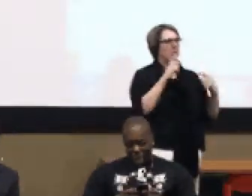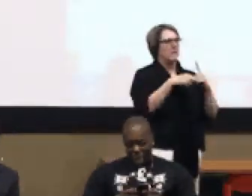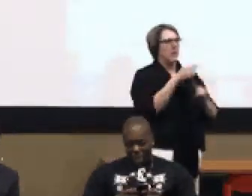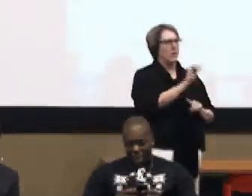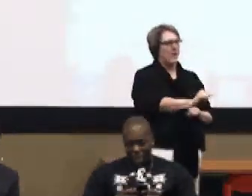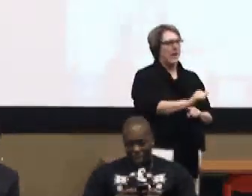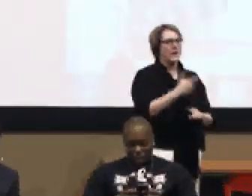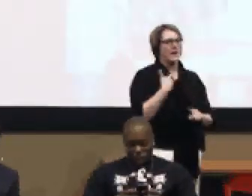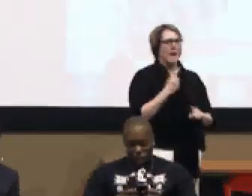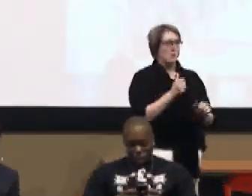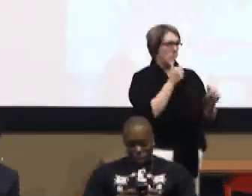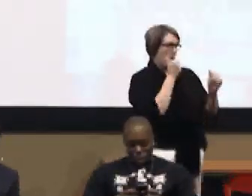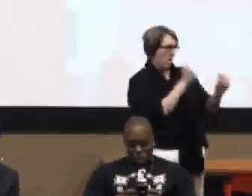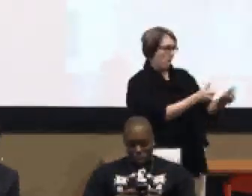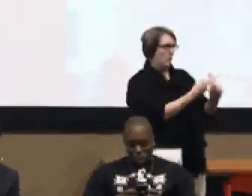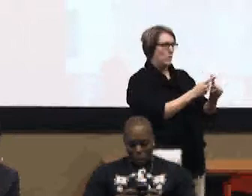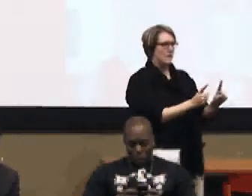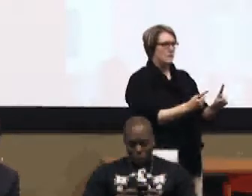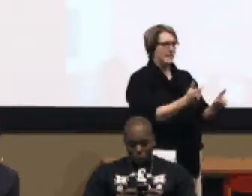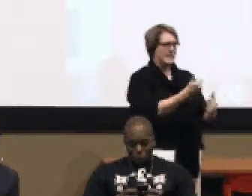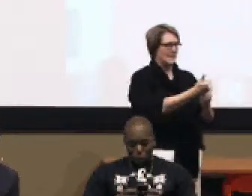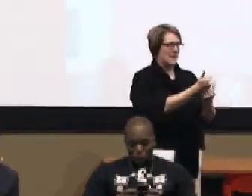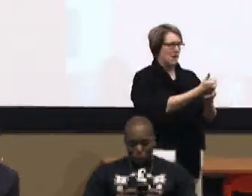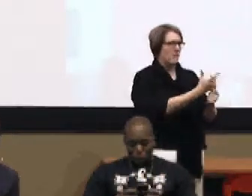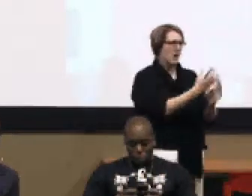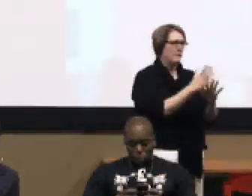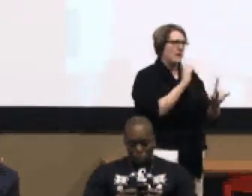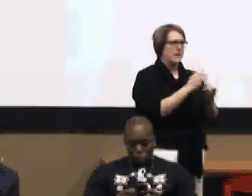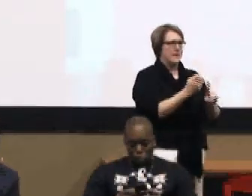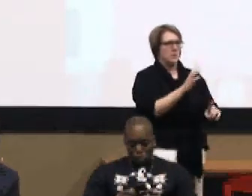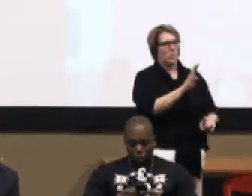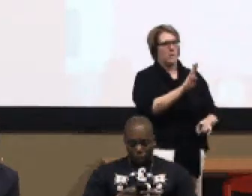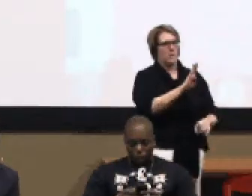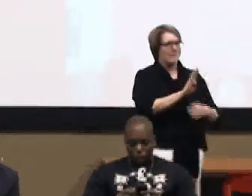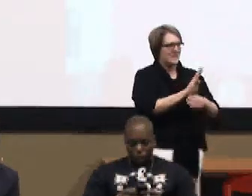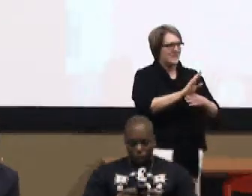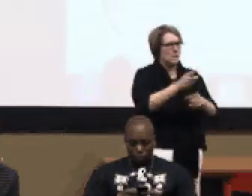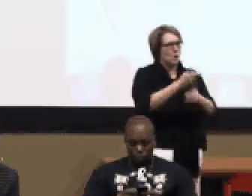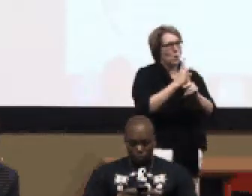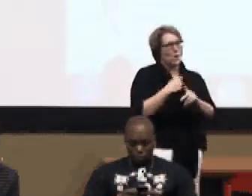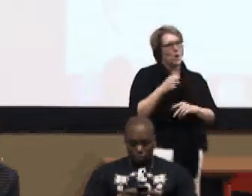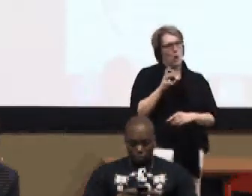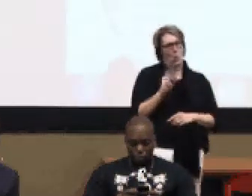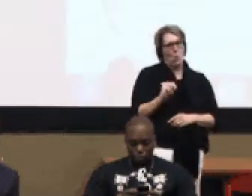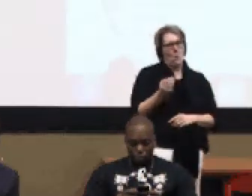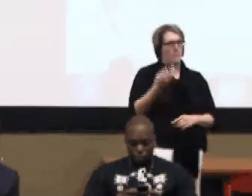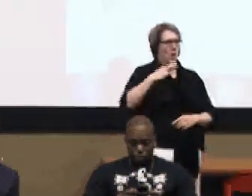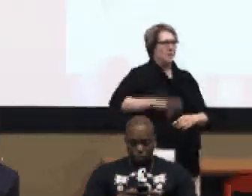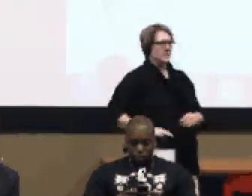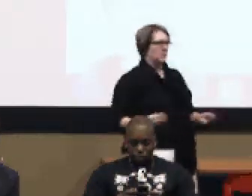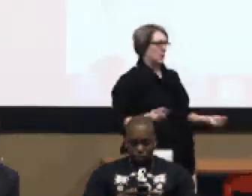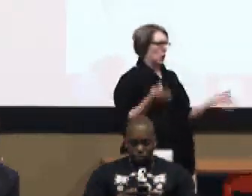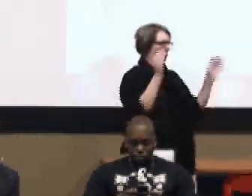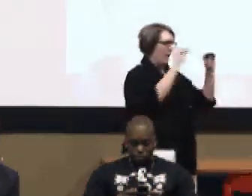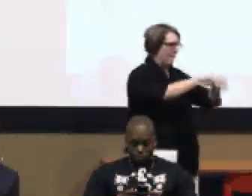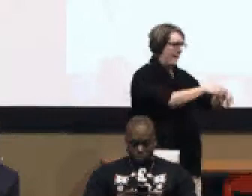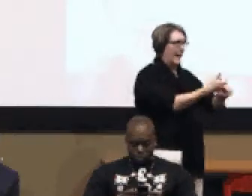as we're bootstrapping the company, which means we're self-funding it with business loans and our own profits are always going back into the